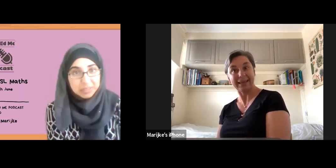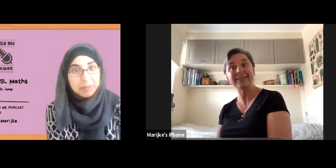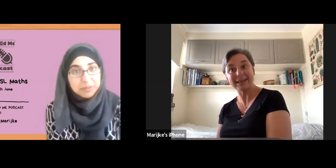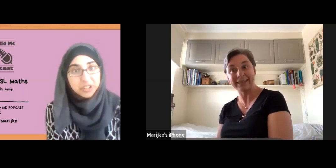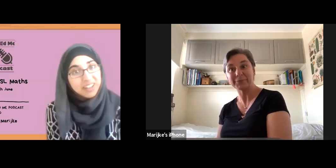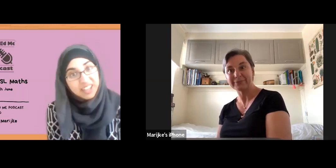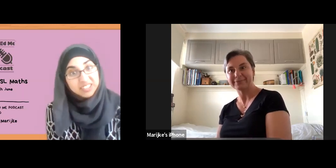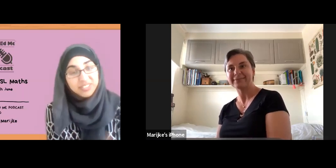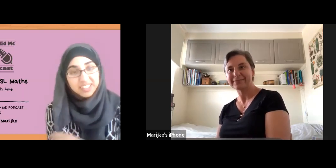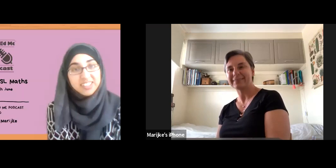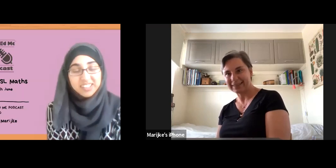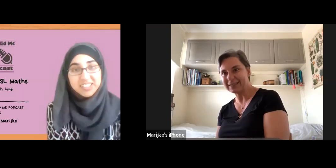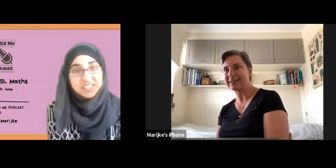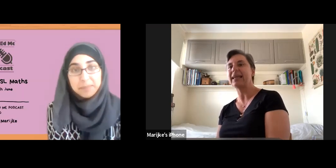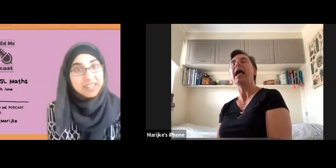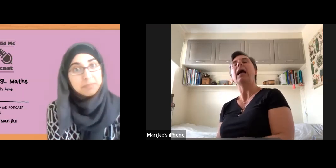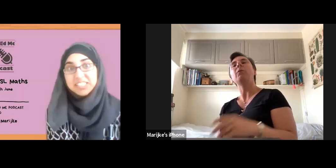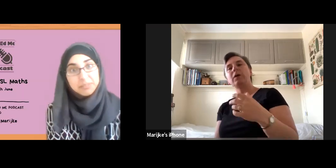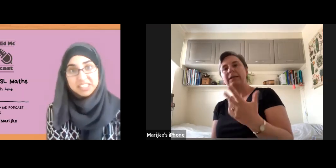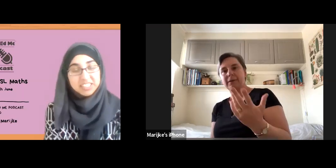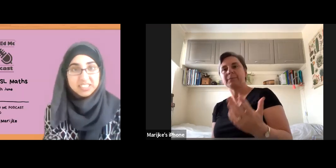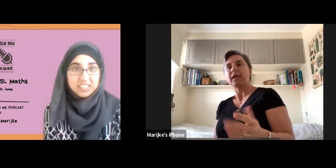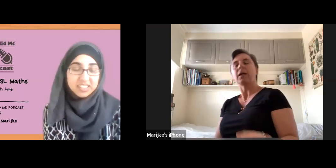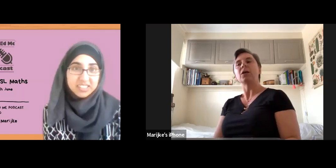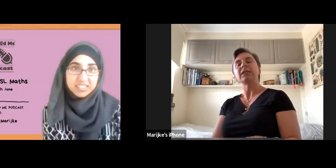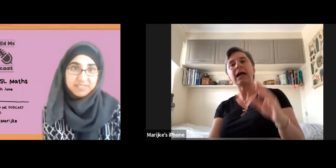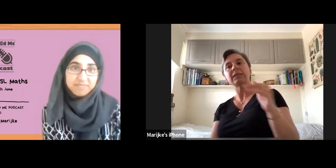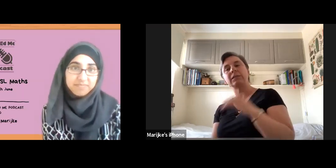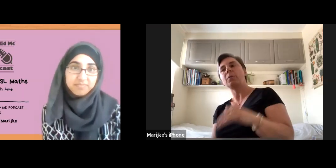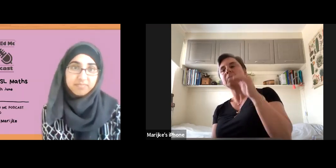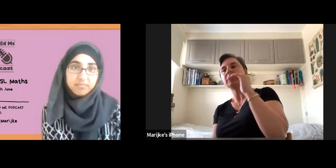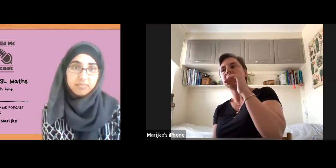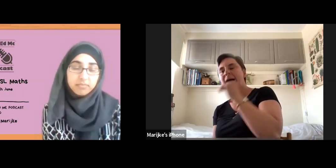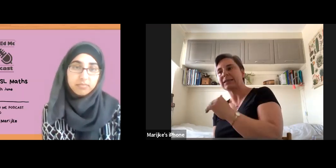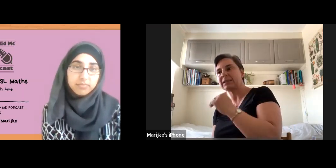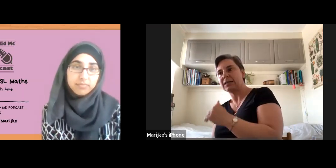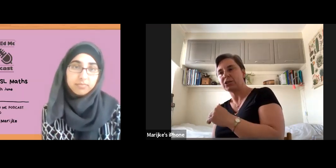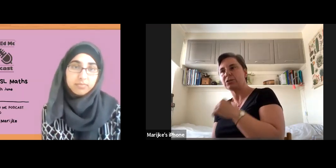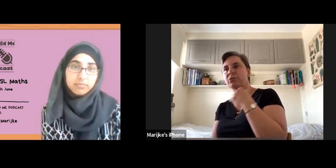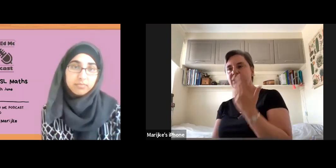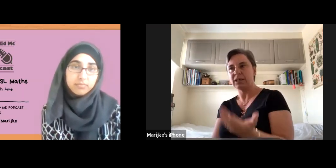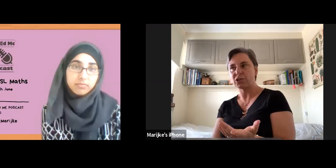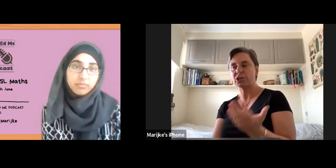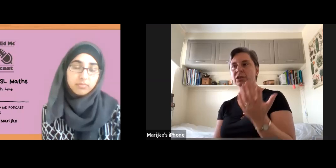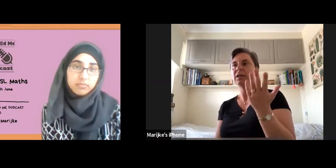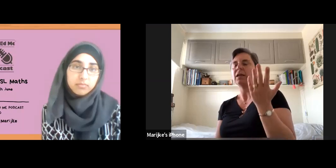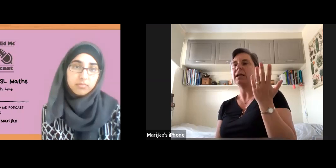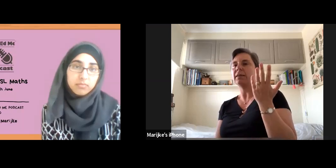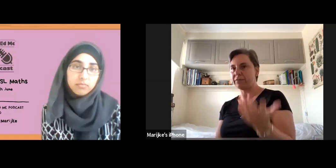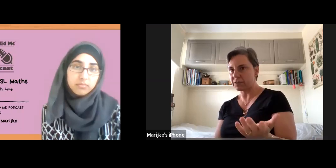able to do it effectively. Exactly. And because there are some maths teachers who teach in deaf